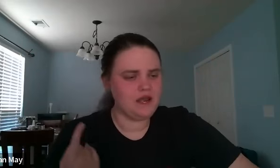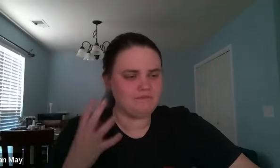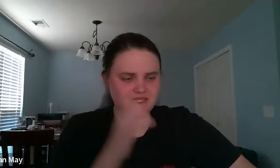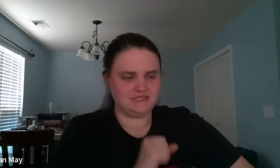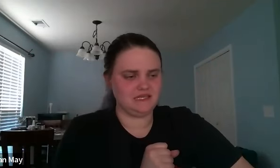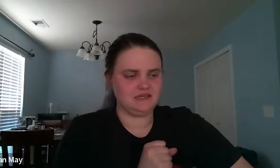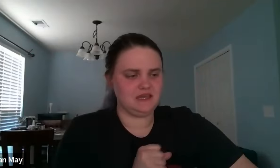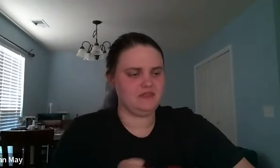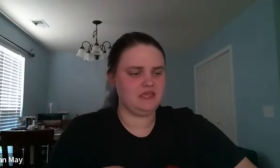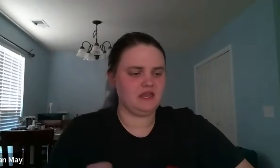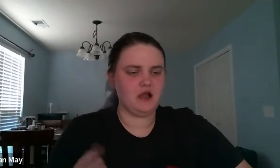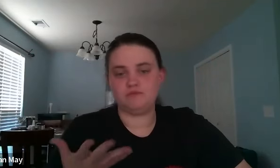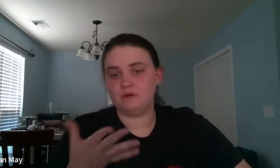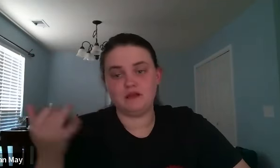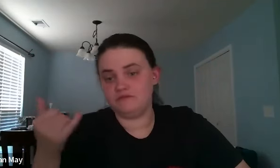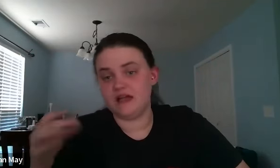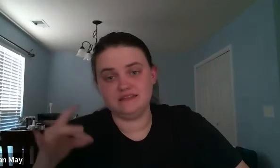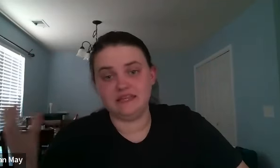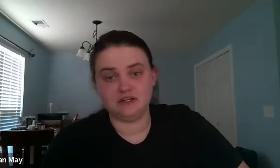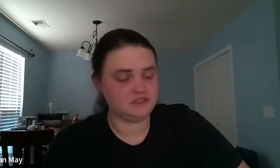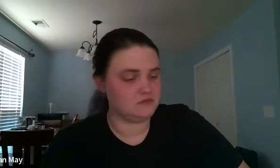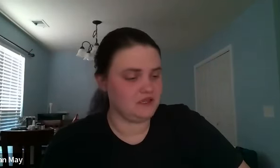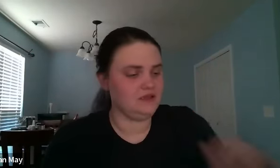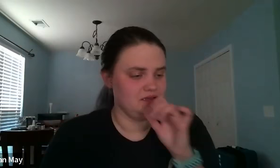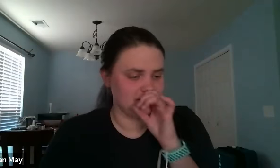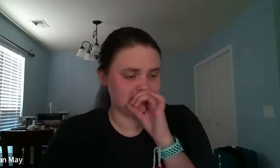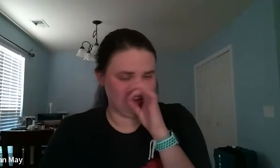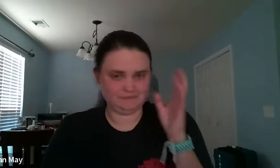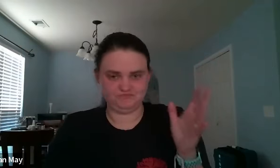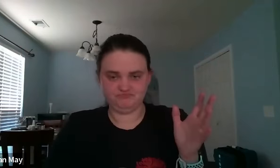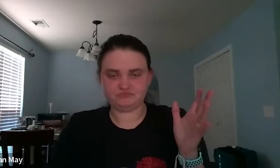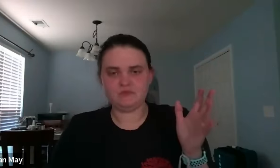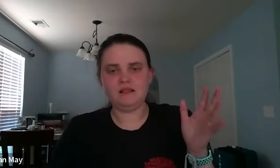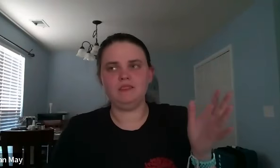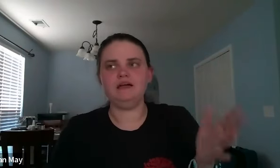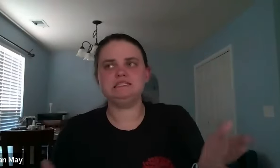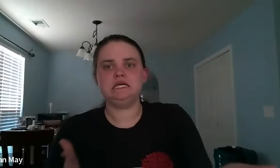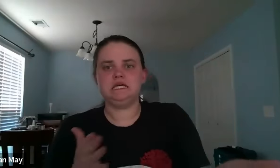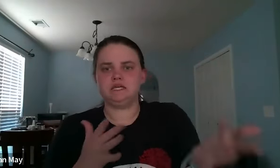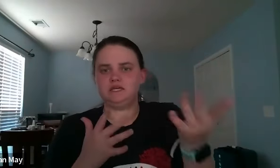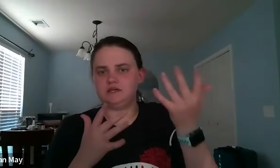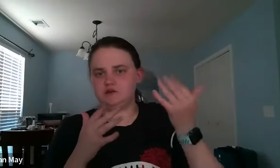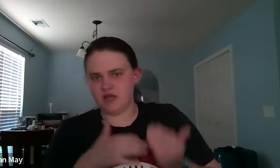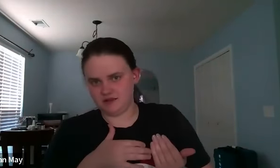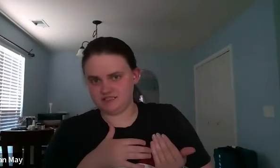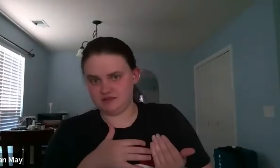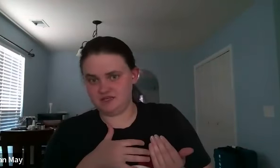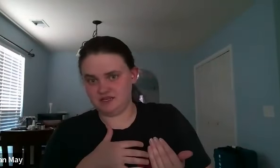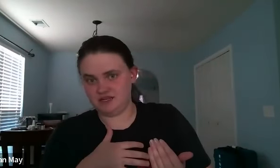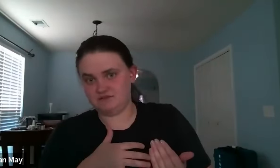I'm missing, and then I'll find it later or something. So let's go back to the beginning of